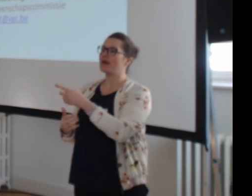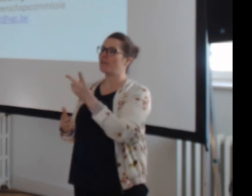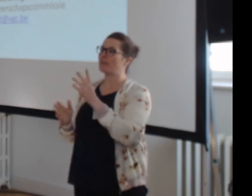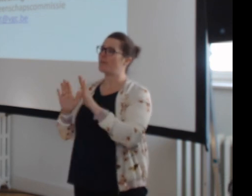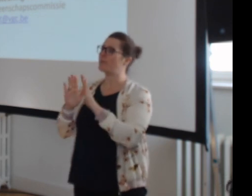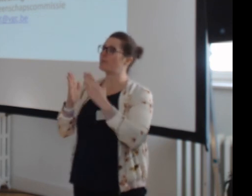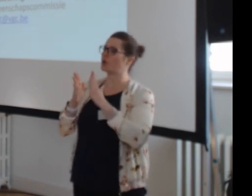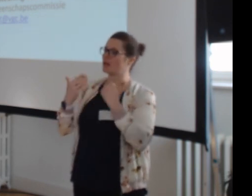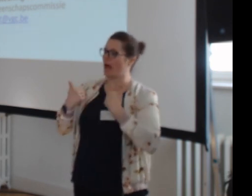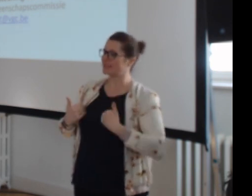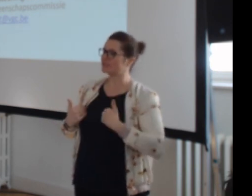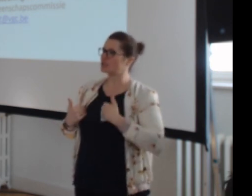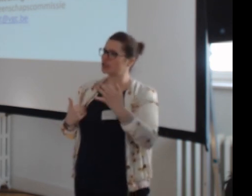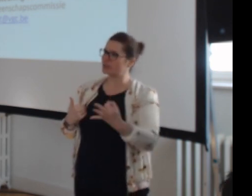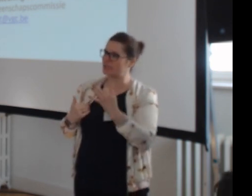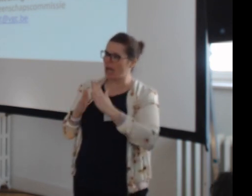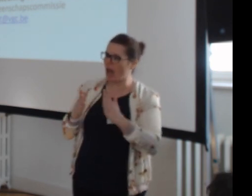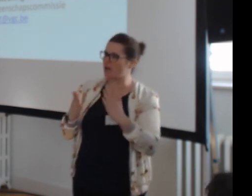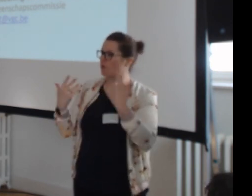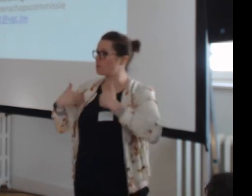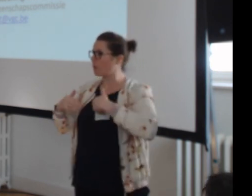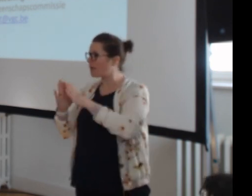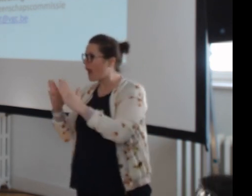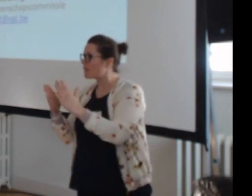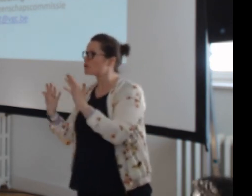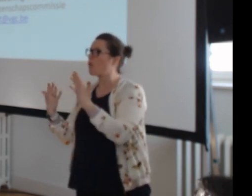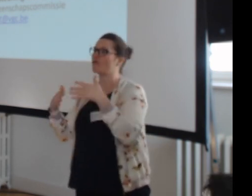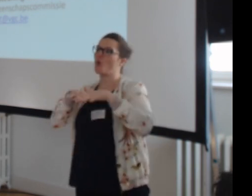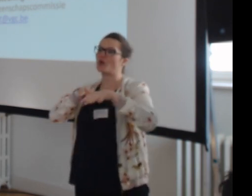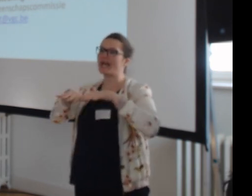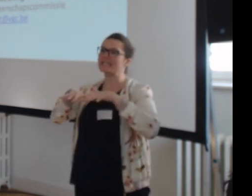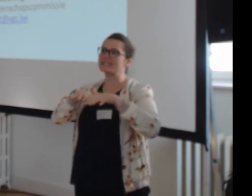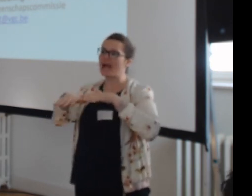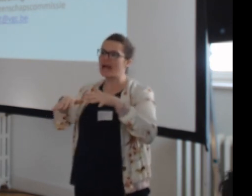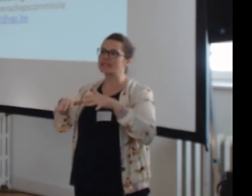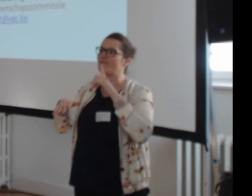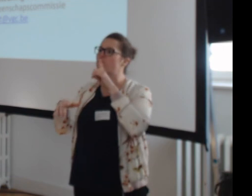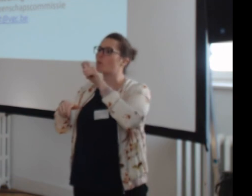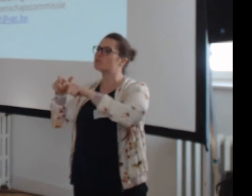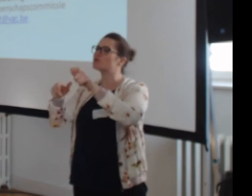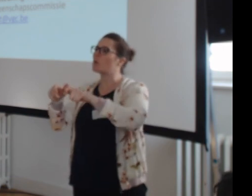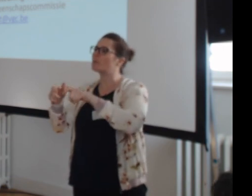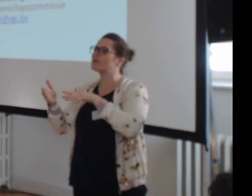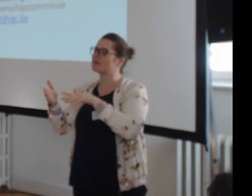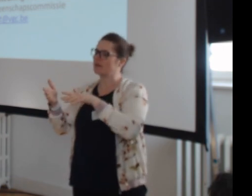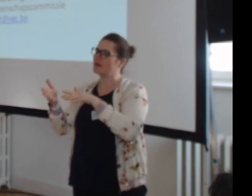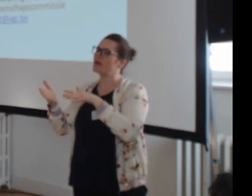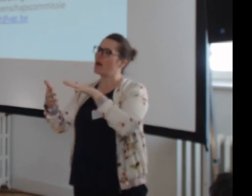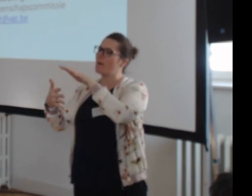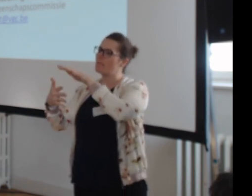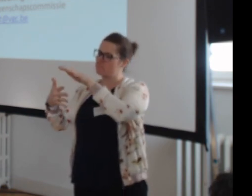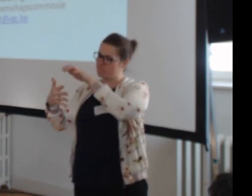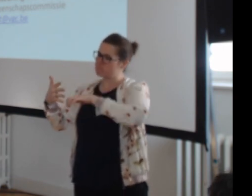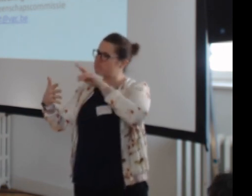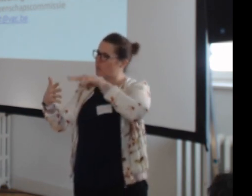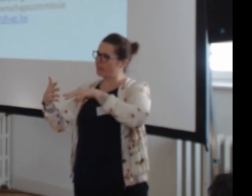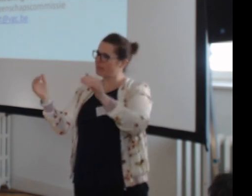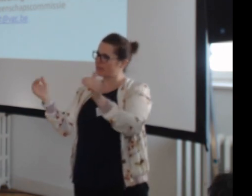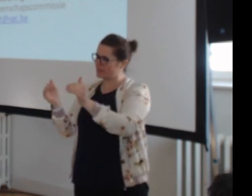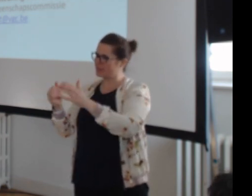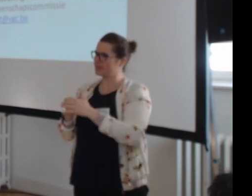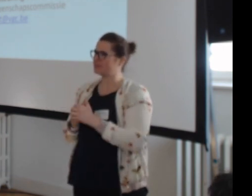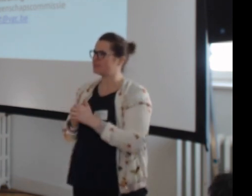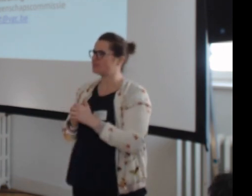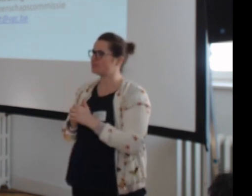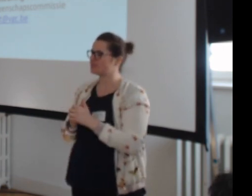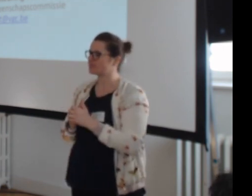from specialized libraries or library organization for persons with disability. And we all know Lucas,